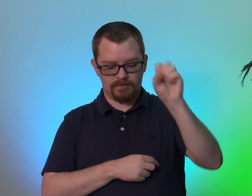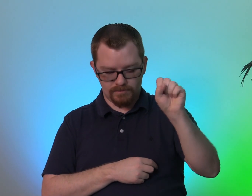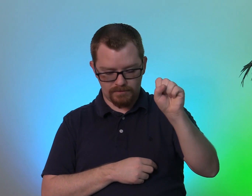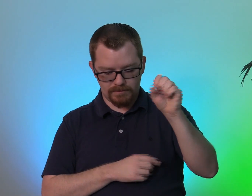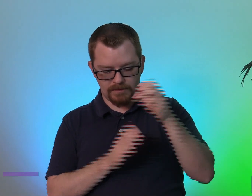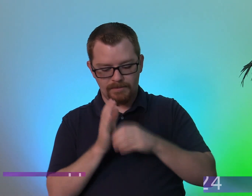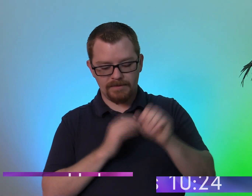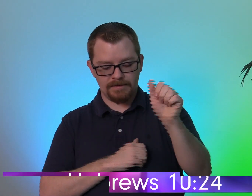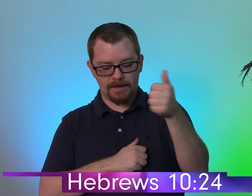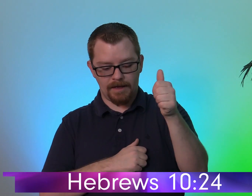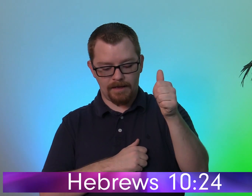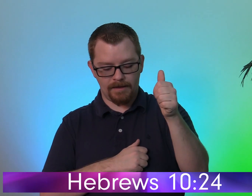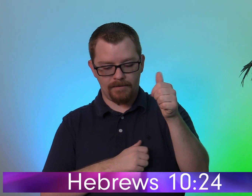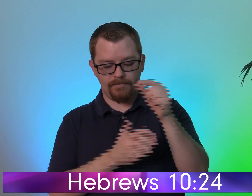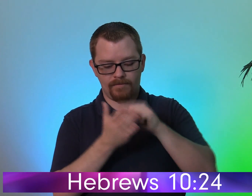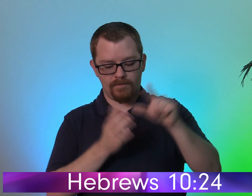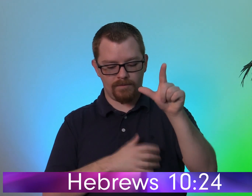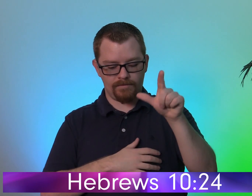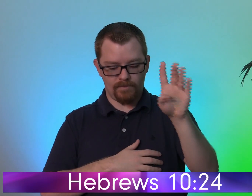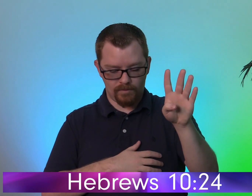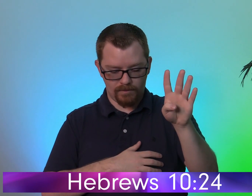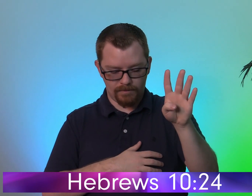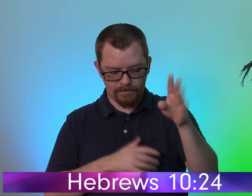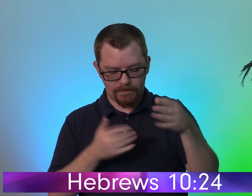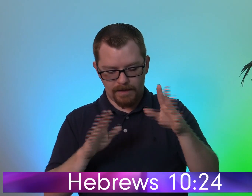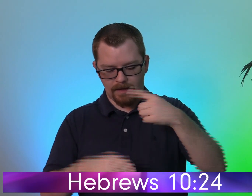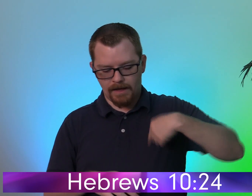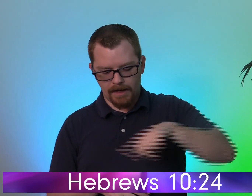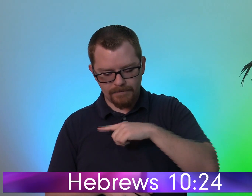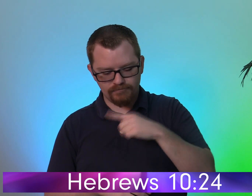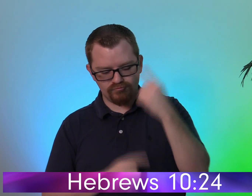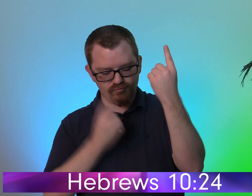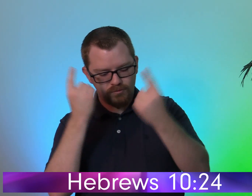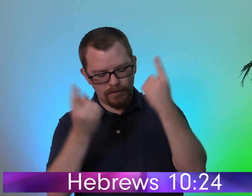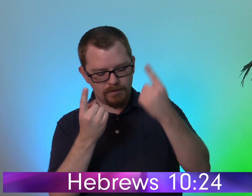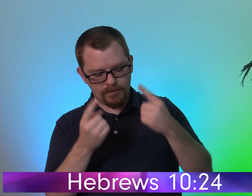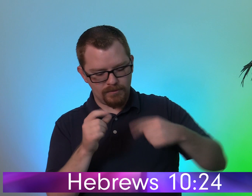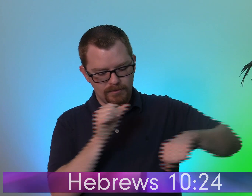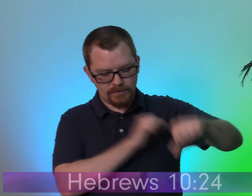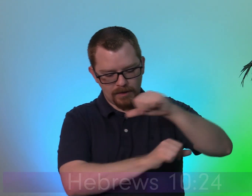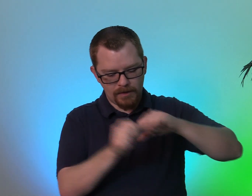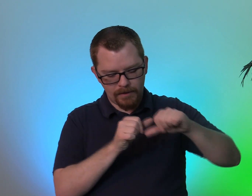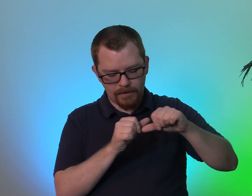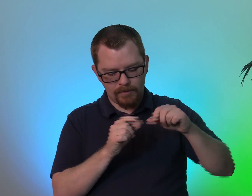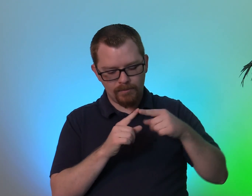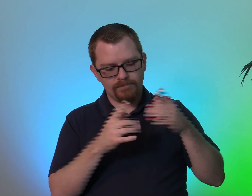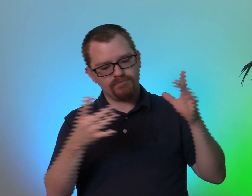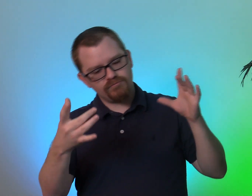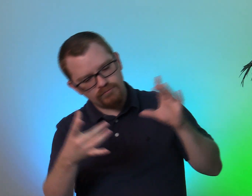In Hebrews chapter 10, verse 24, it says, "And let us consider one another